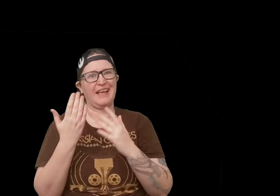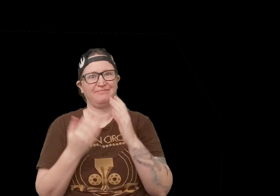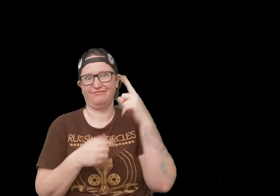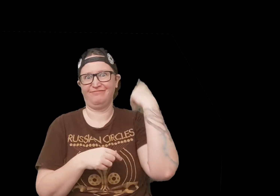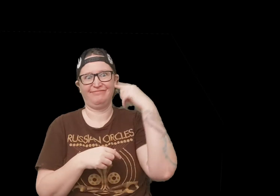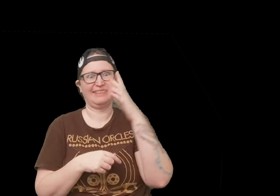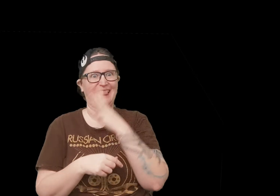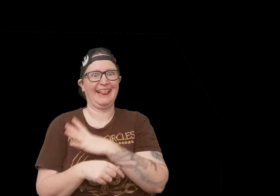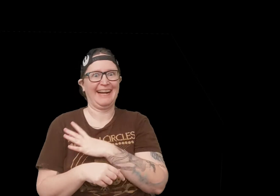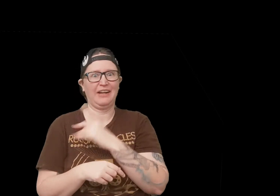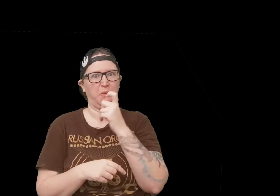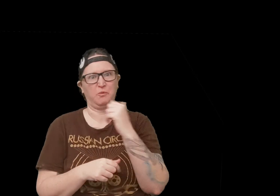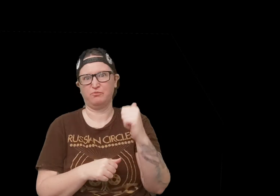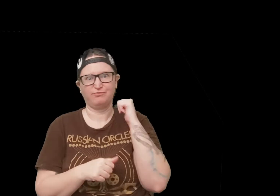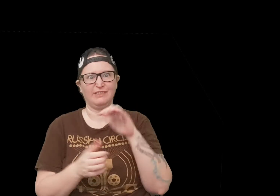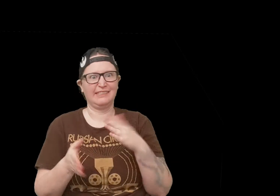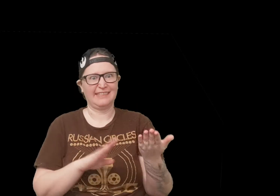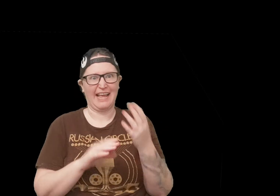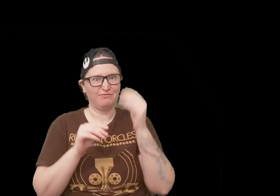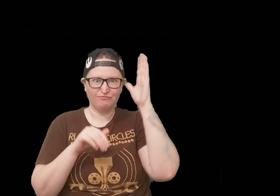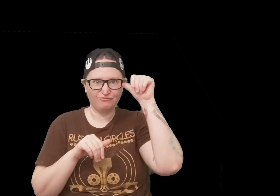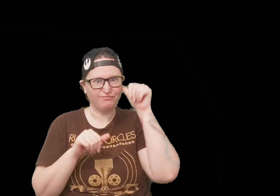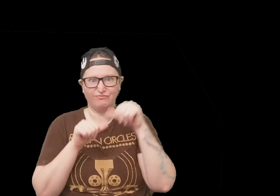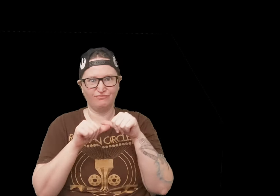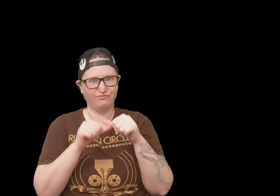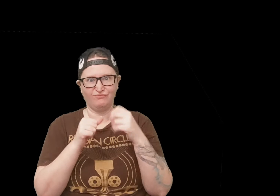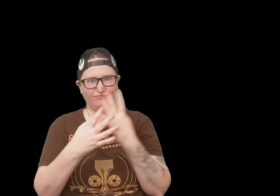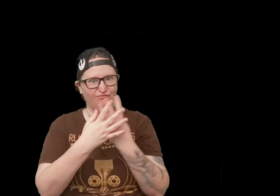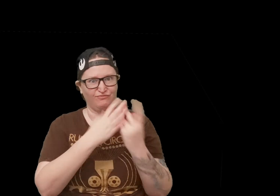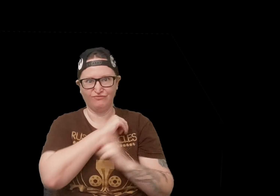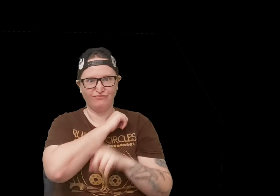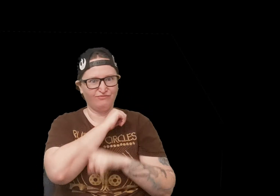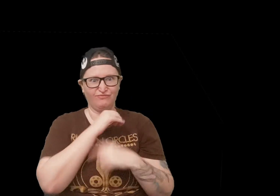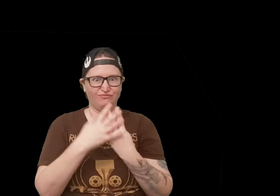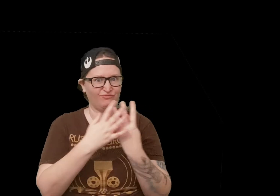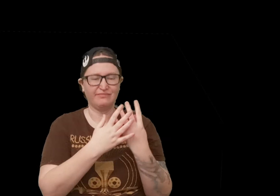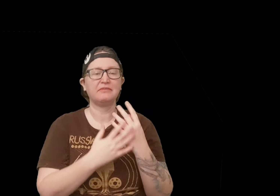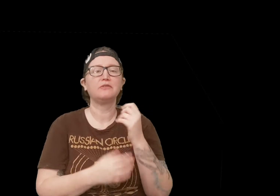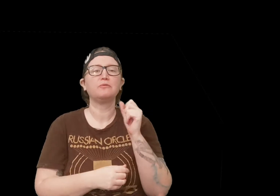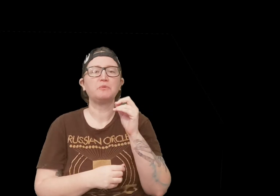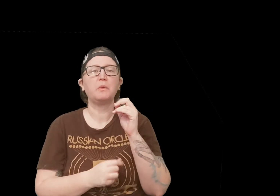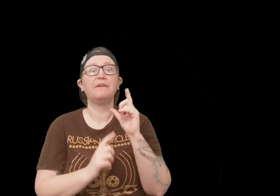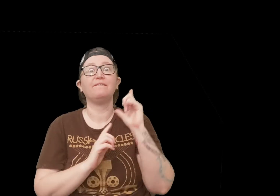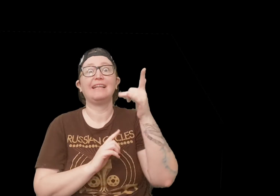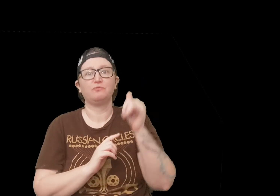There used to be some crazy person who wouldn't die, super stubborn, put a lot of people into prison,